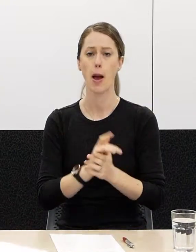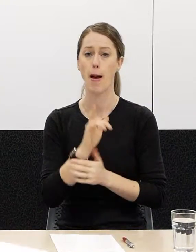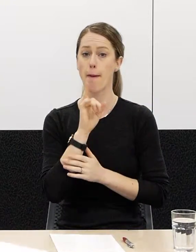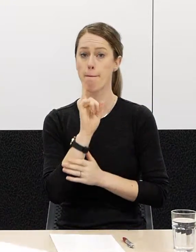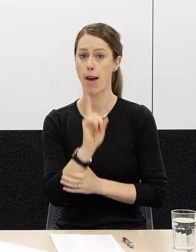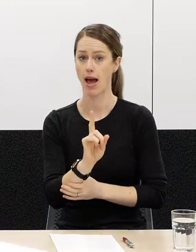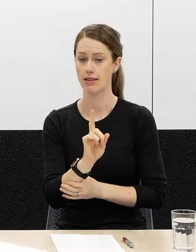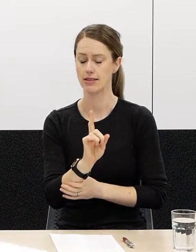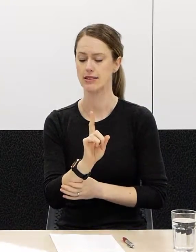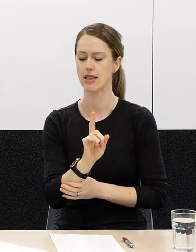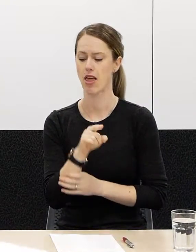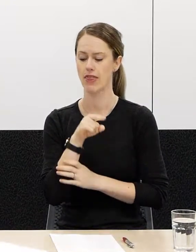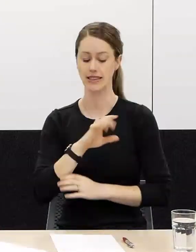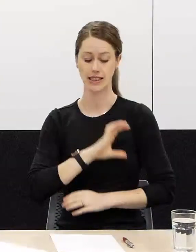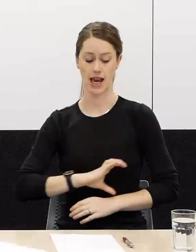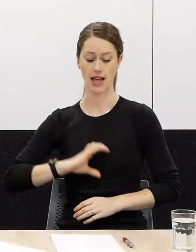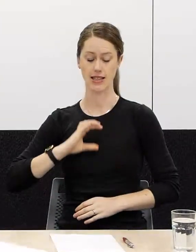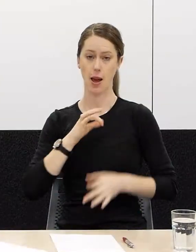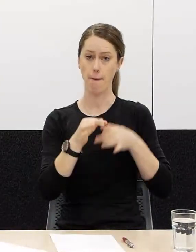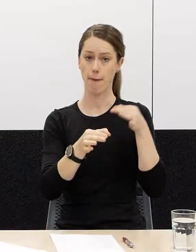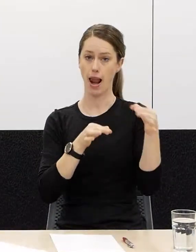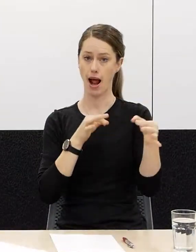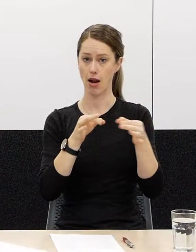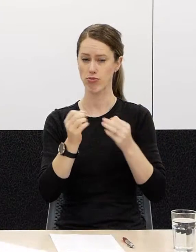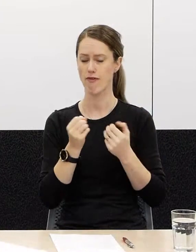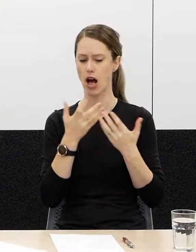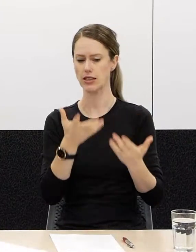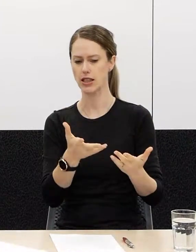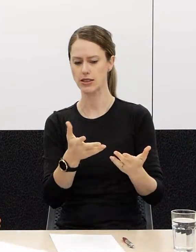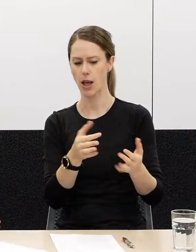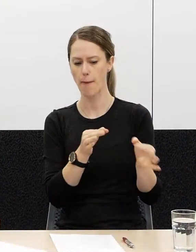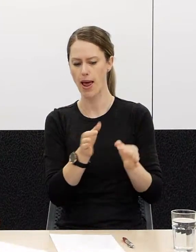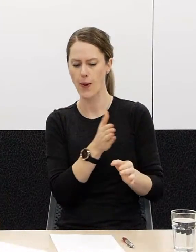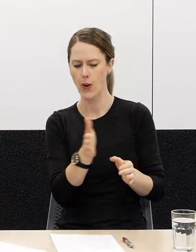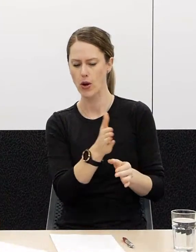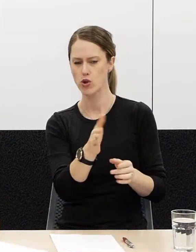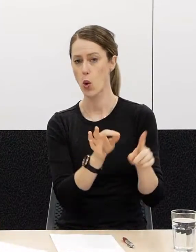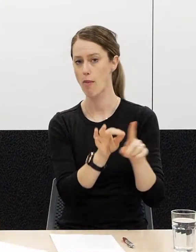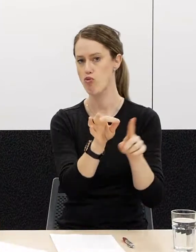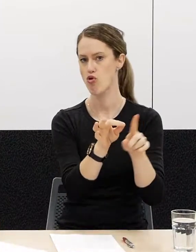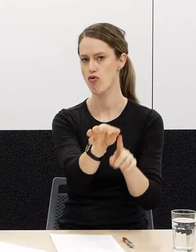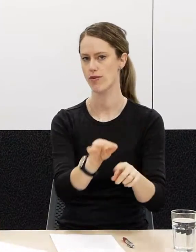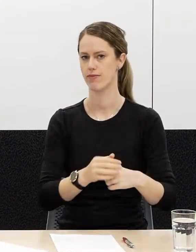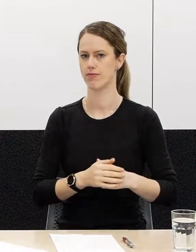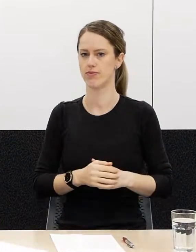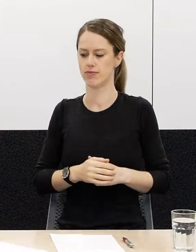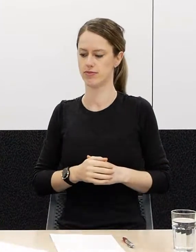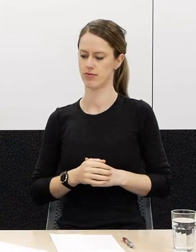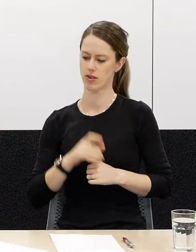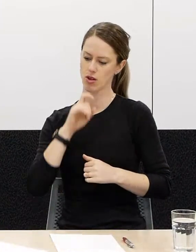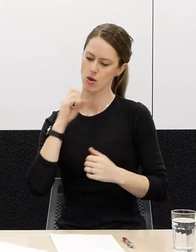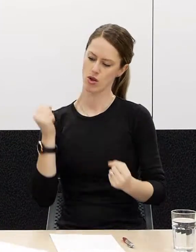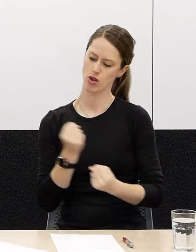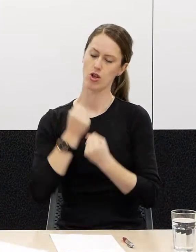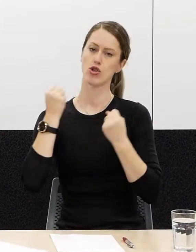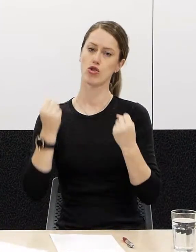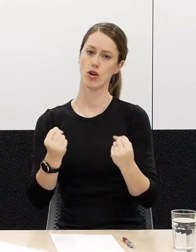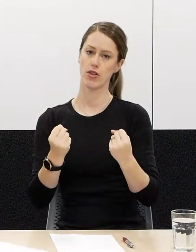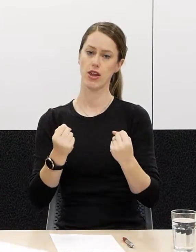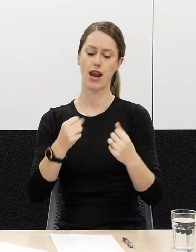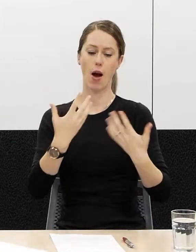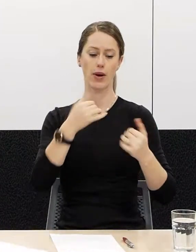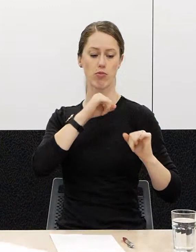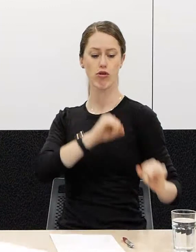this cancer plan provides us a roadmap to do even better. So it will strengthen our capacity to prevent